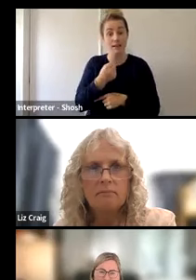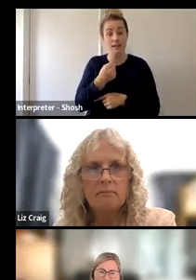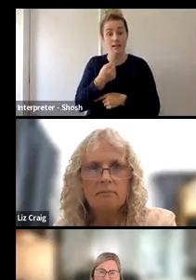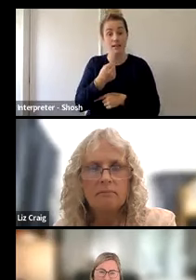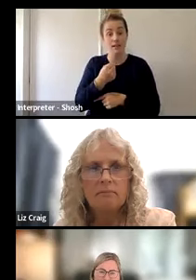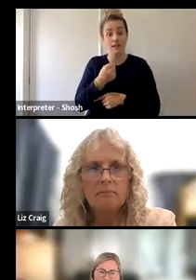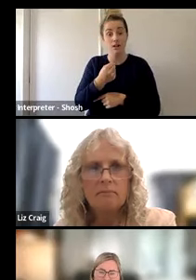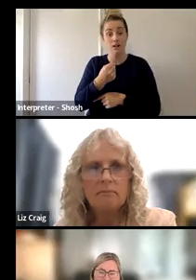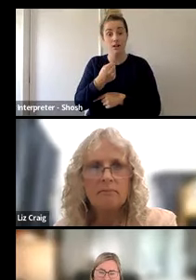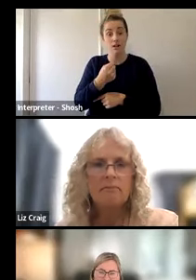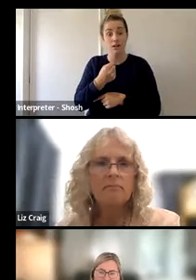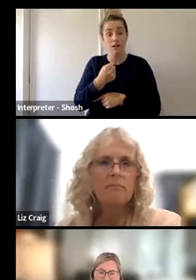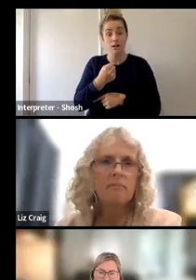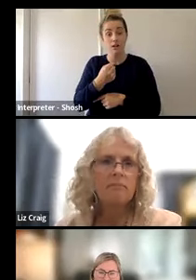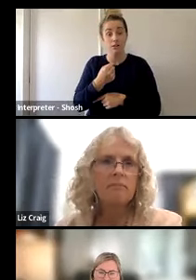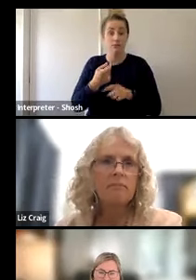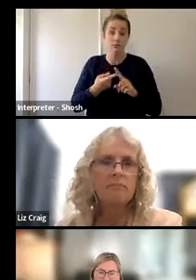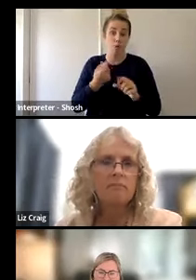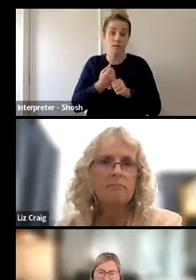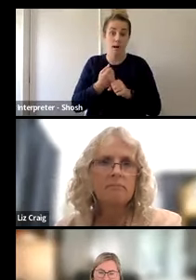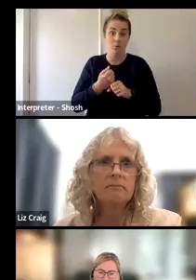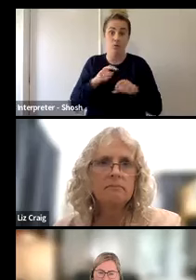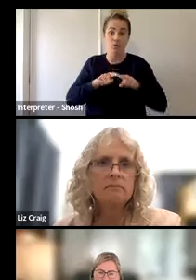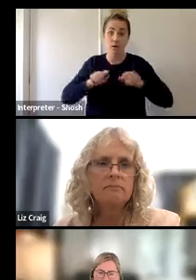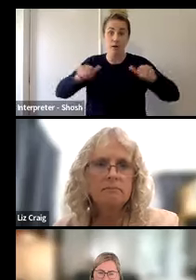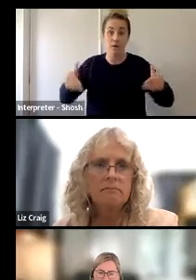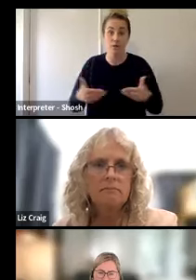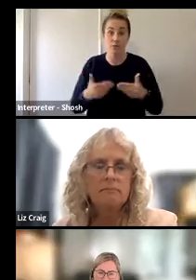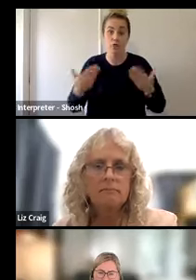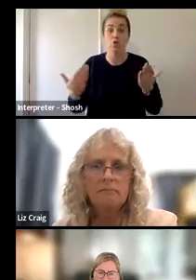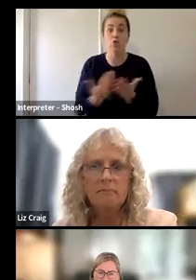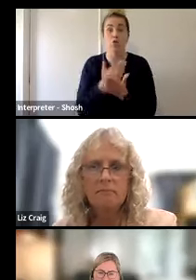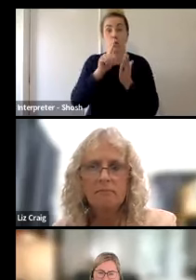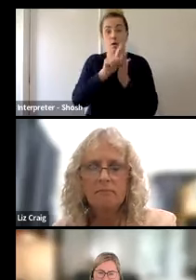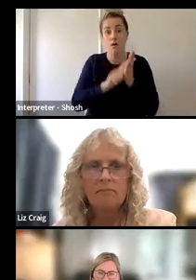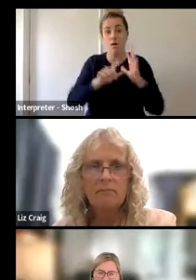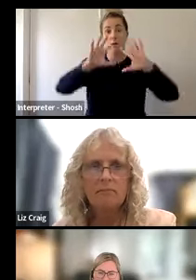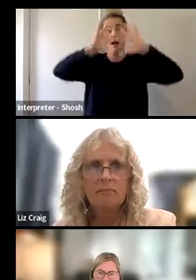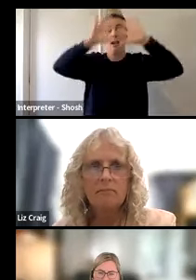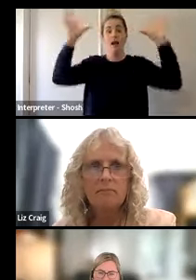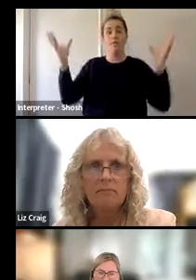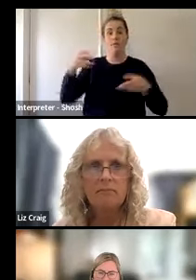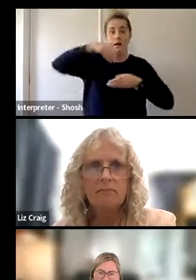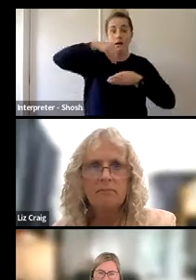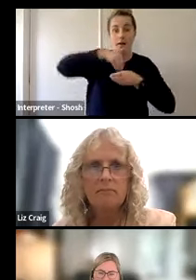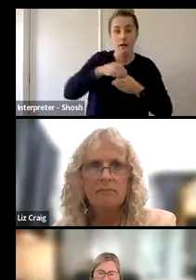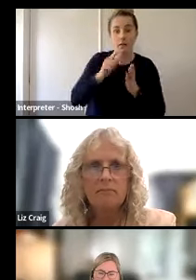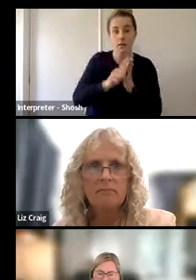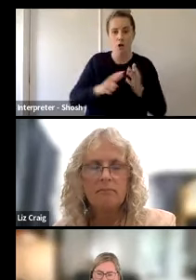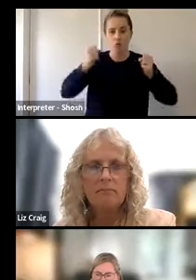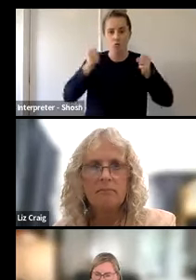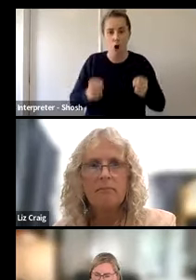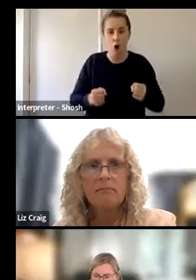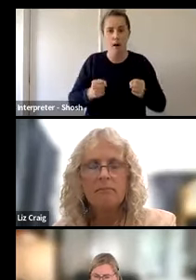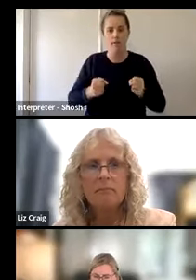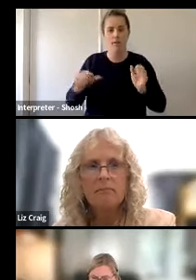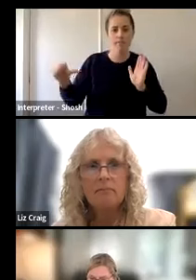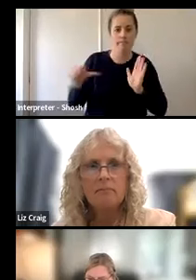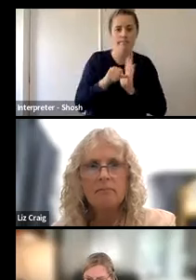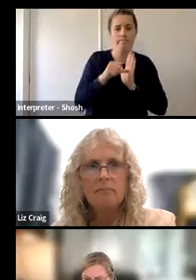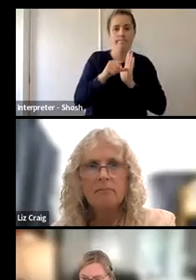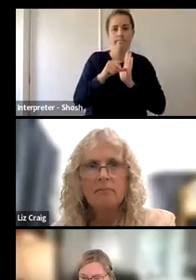go the nuclear option, take it back and try to introduce something that is all-encompassing, robust teeth, all the things that are being